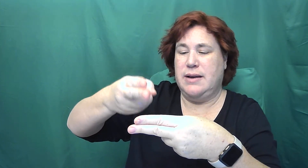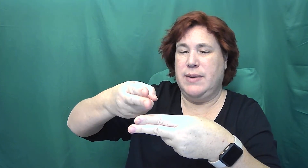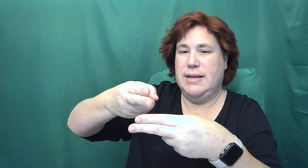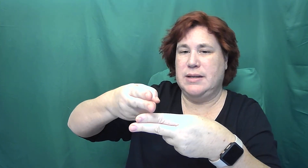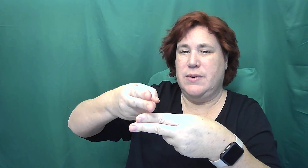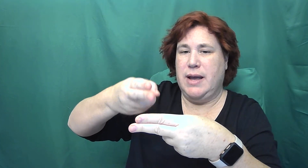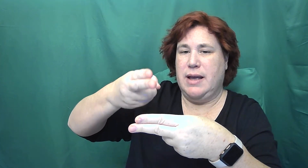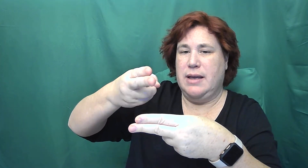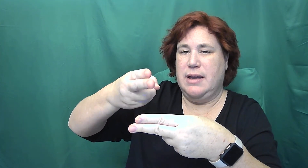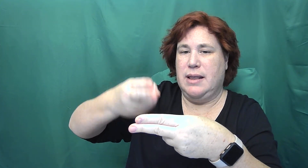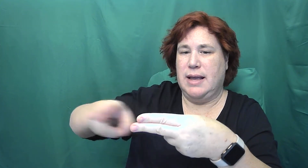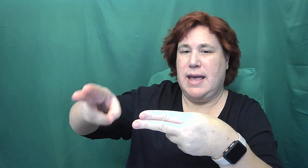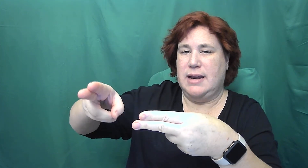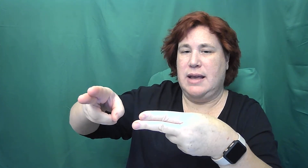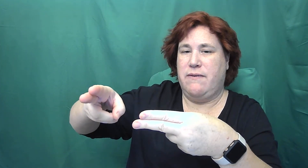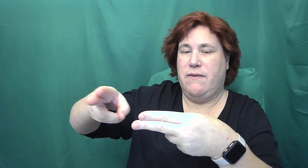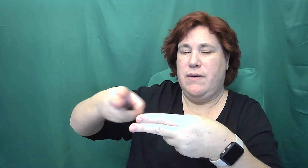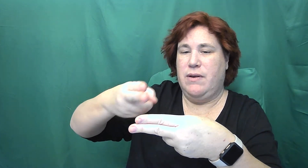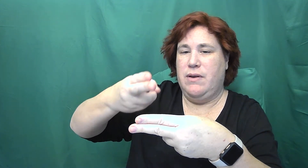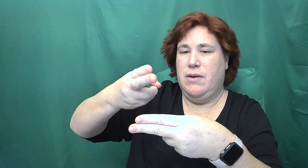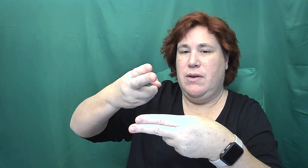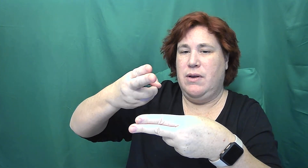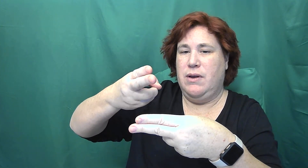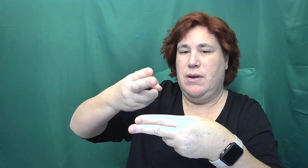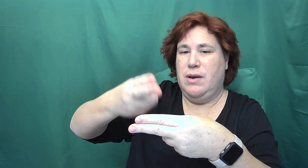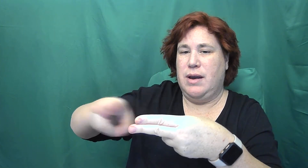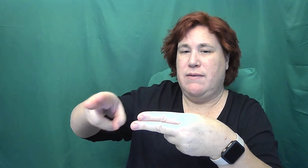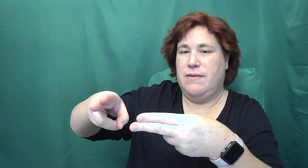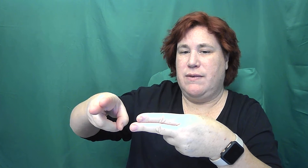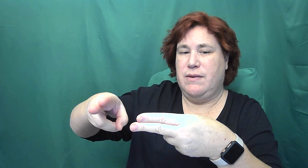sideways going like that. Knife. Knife.